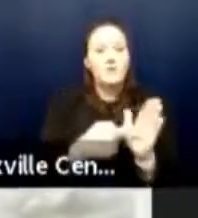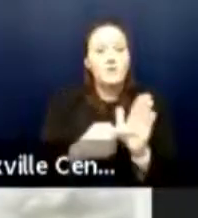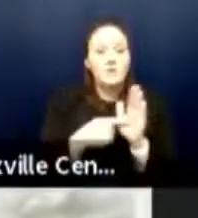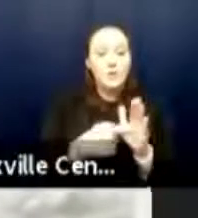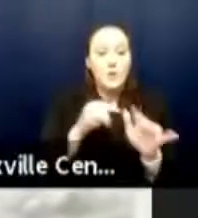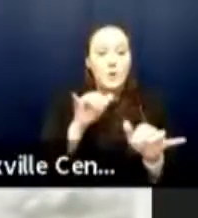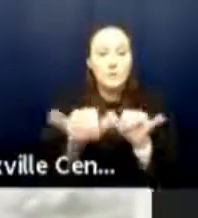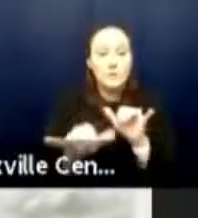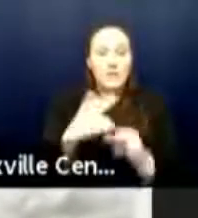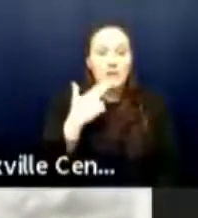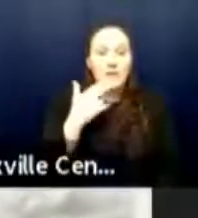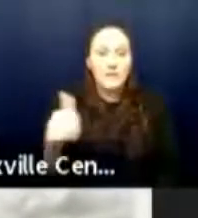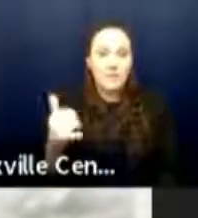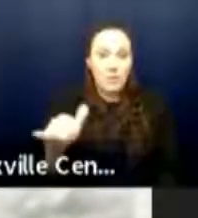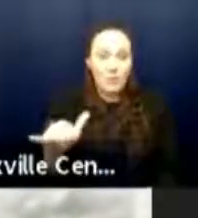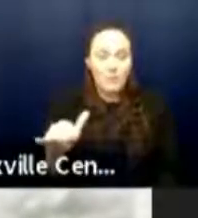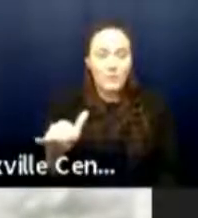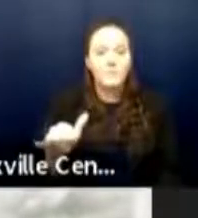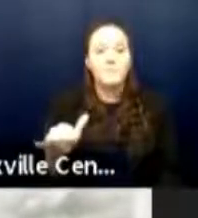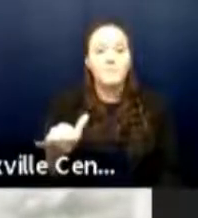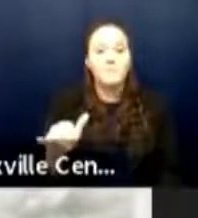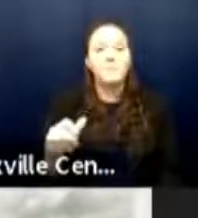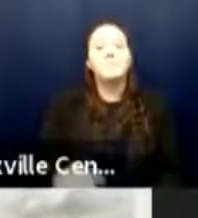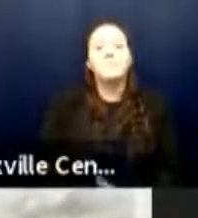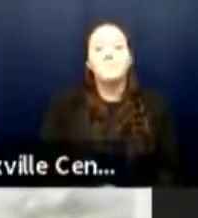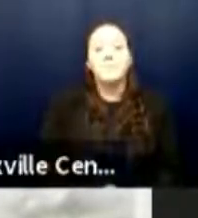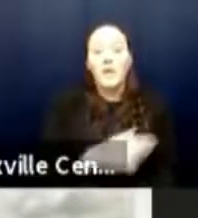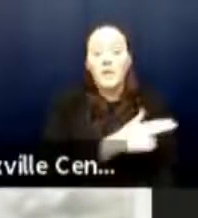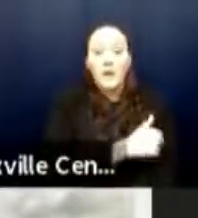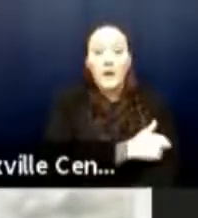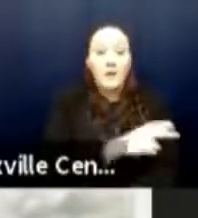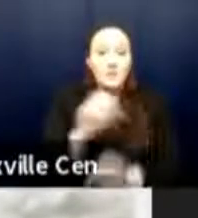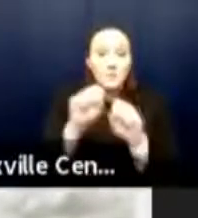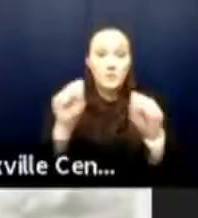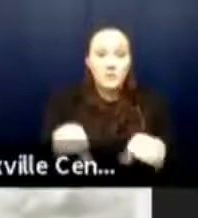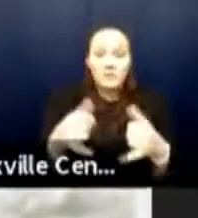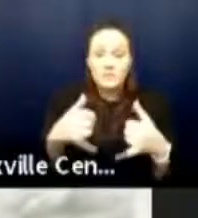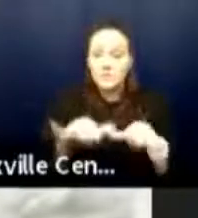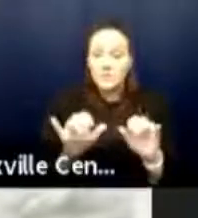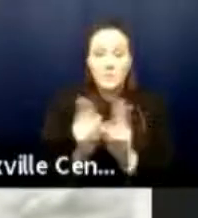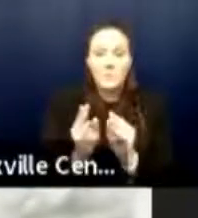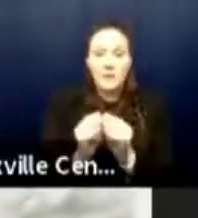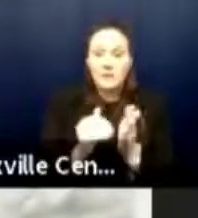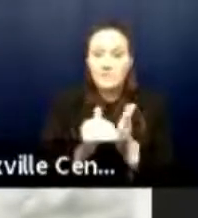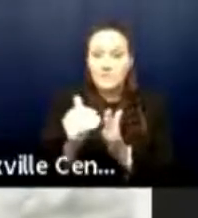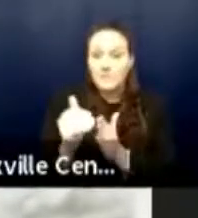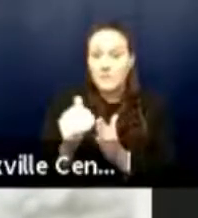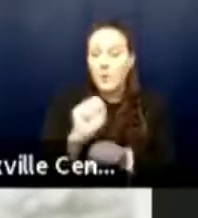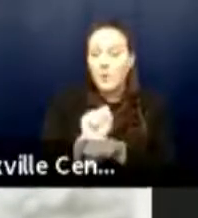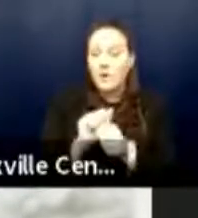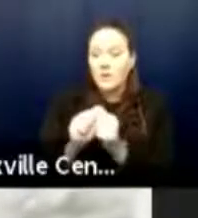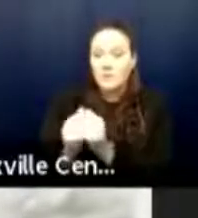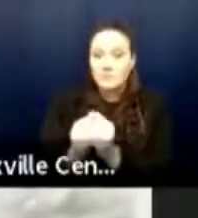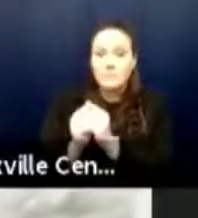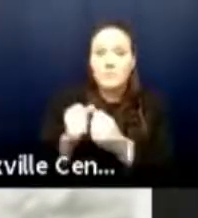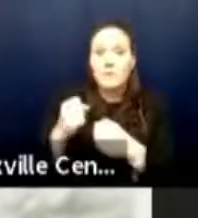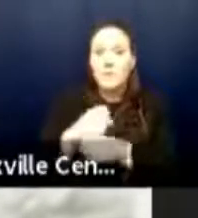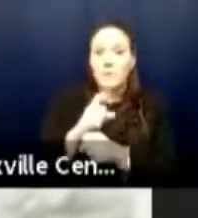yellow. As always, the hospital systems continue to meet routinely, work together to ensure that no system is